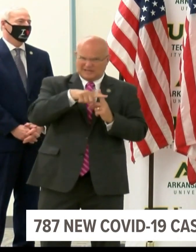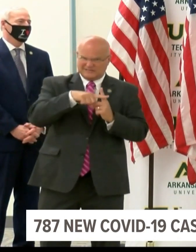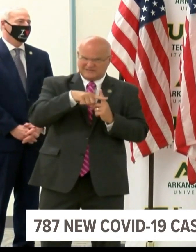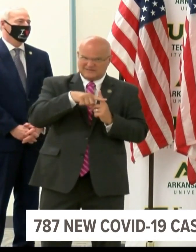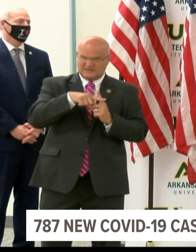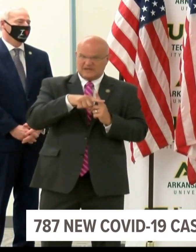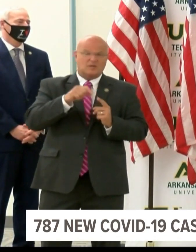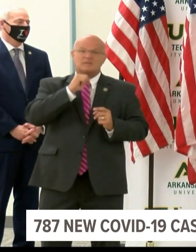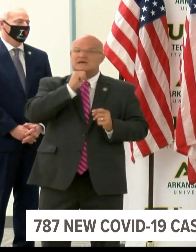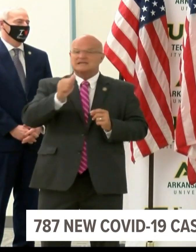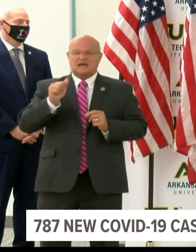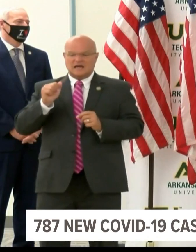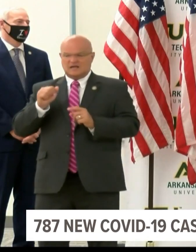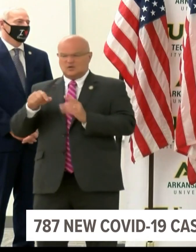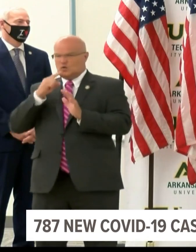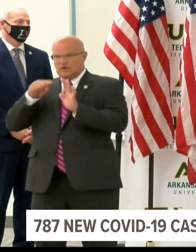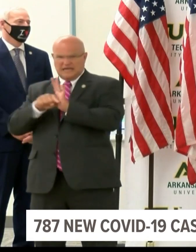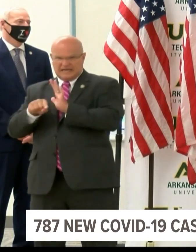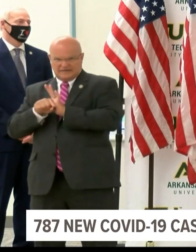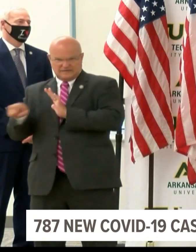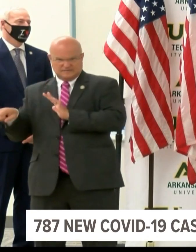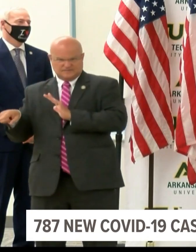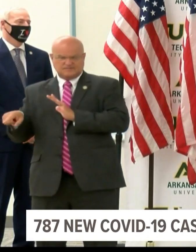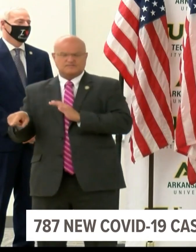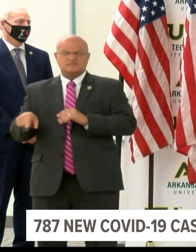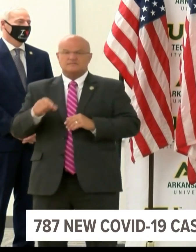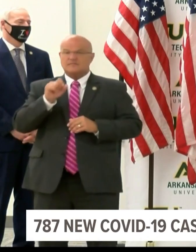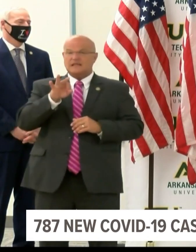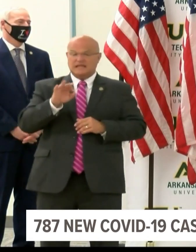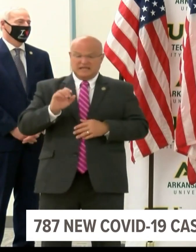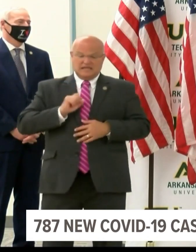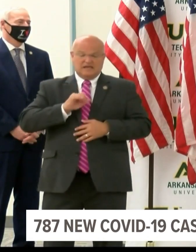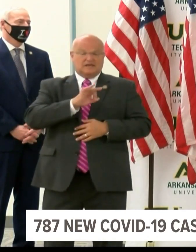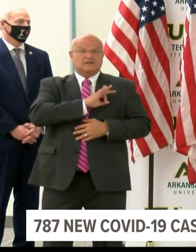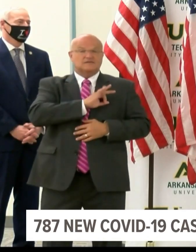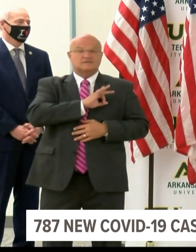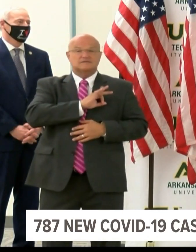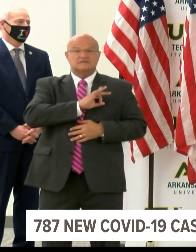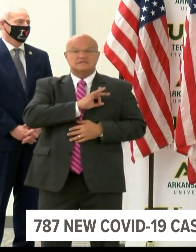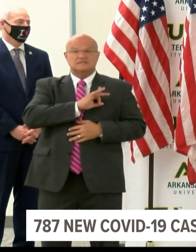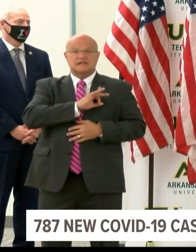positive, but not residents who are negative. If staff